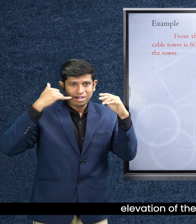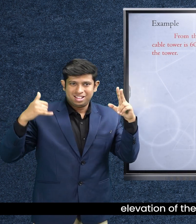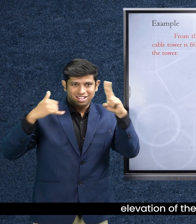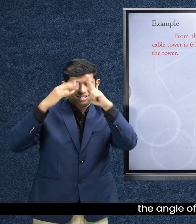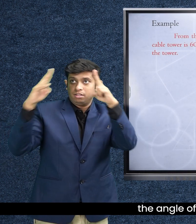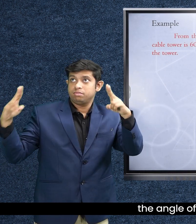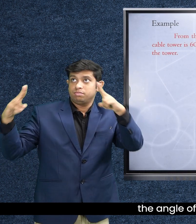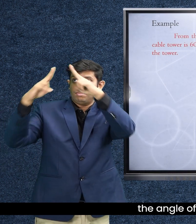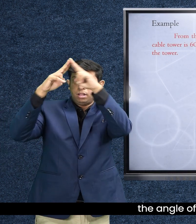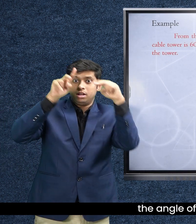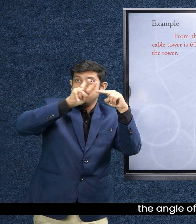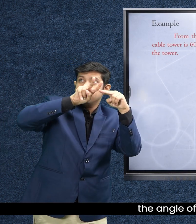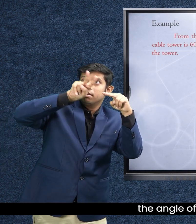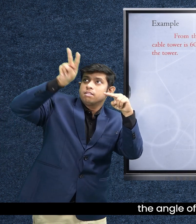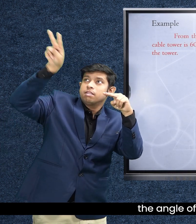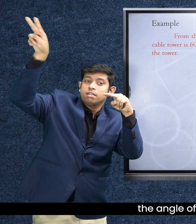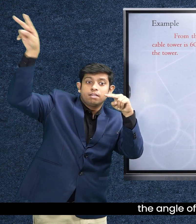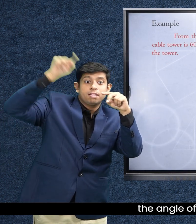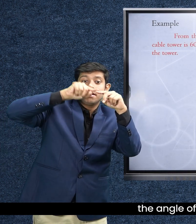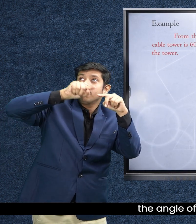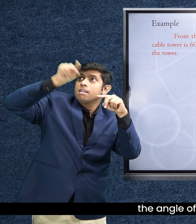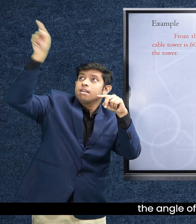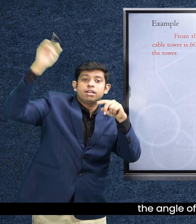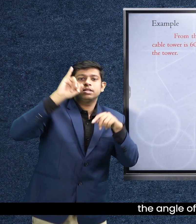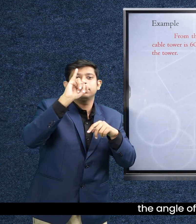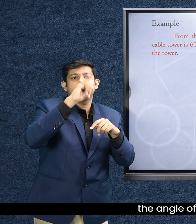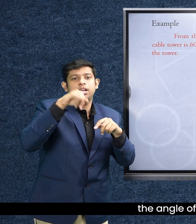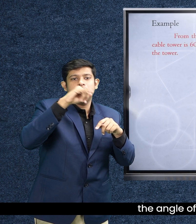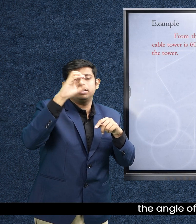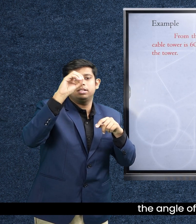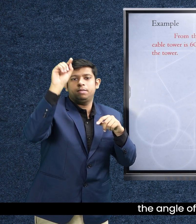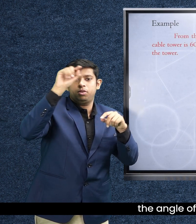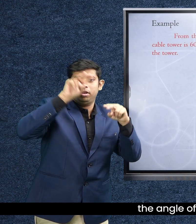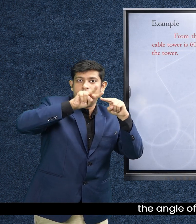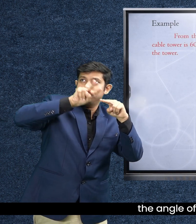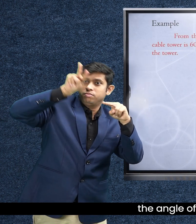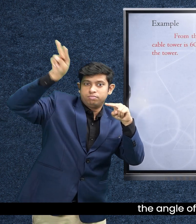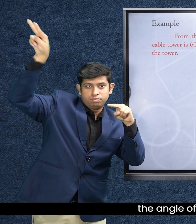and the angle of depression of its foot is 30 degrees.